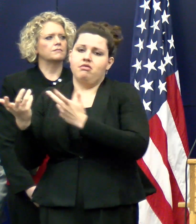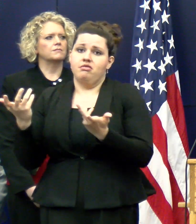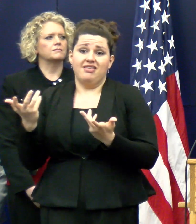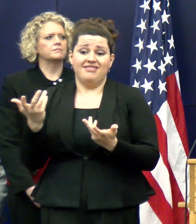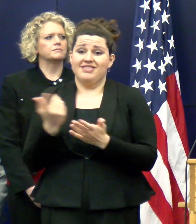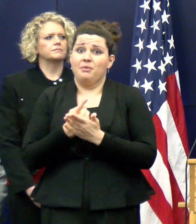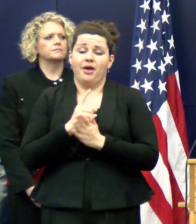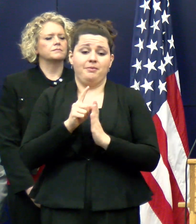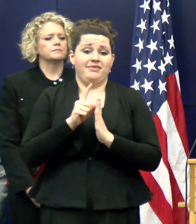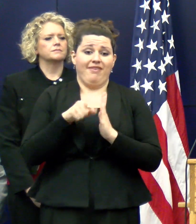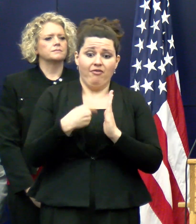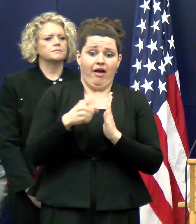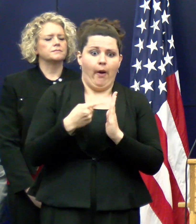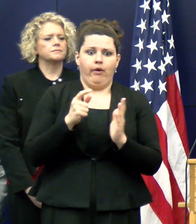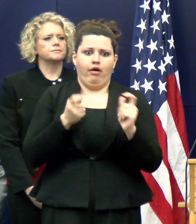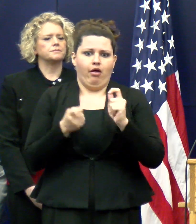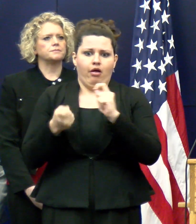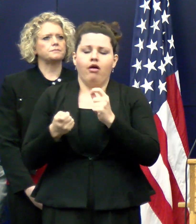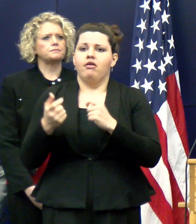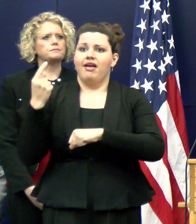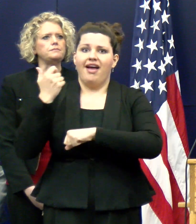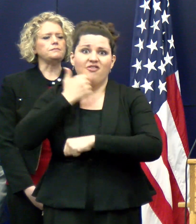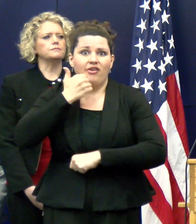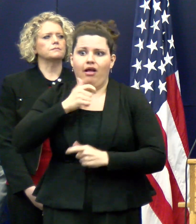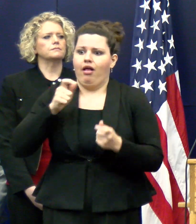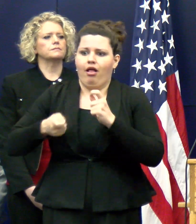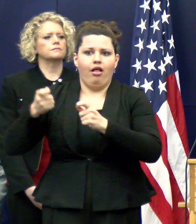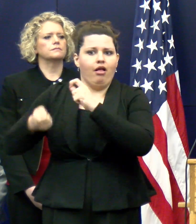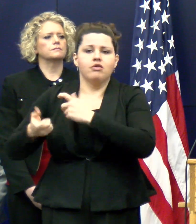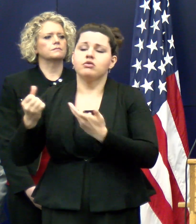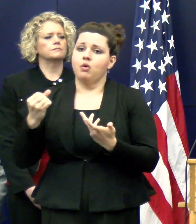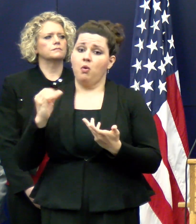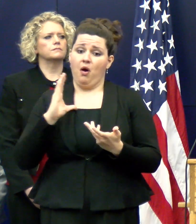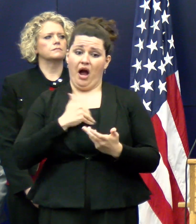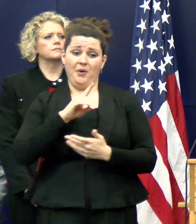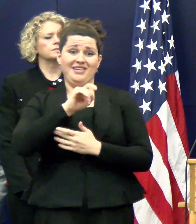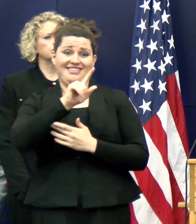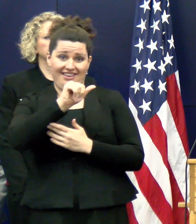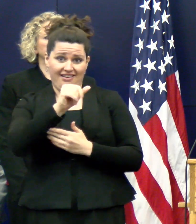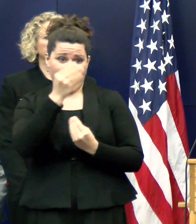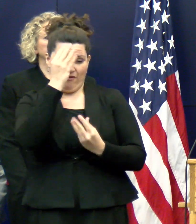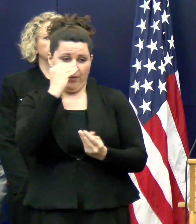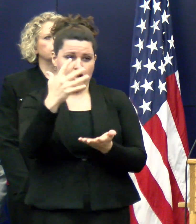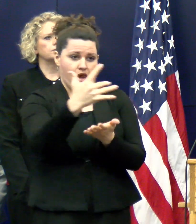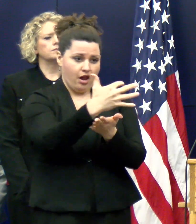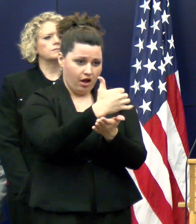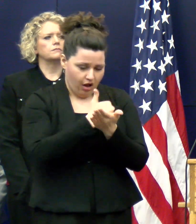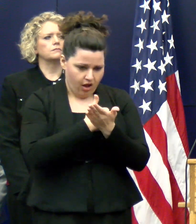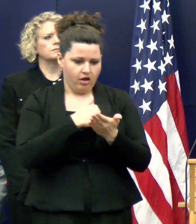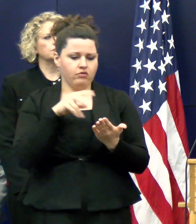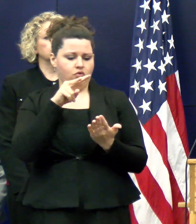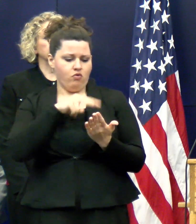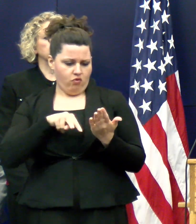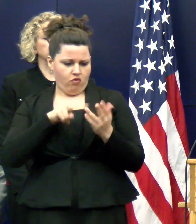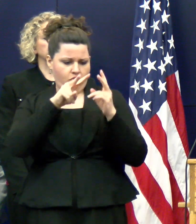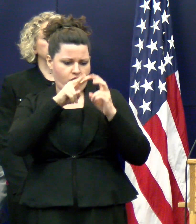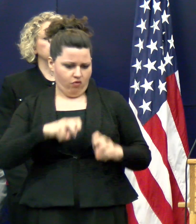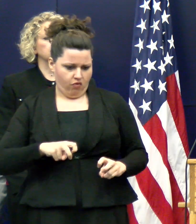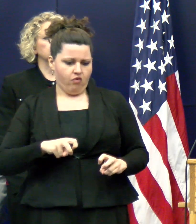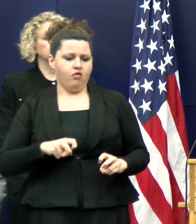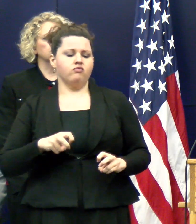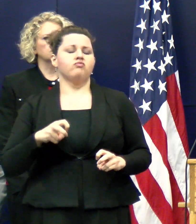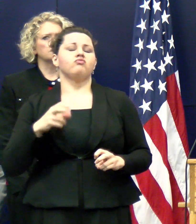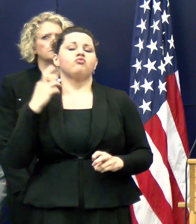the hour and by the day, and so we're trying to be consistent in the data that we're collecting, so we make responsible,